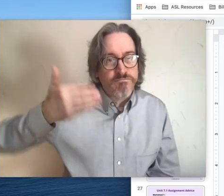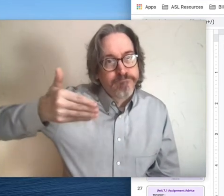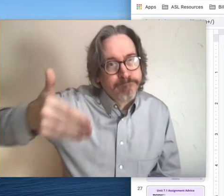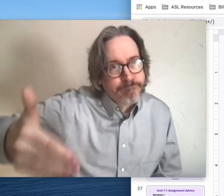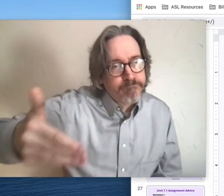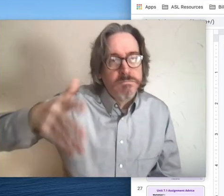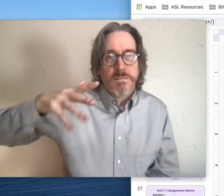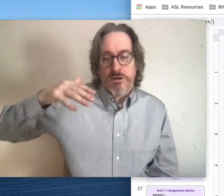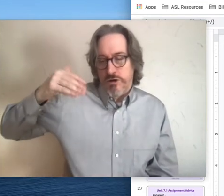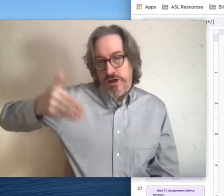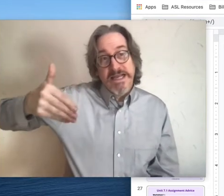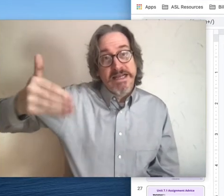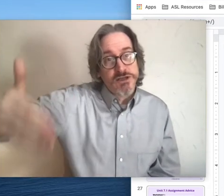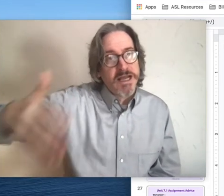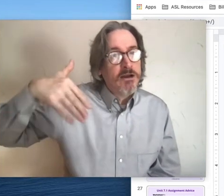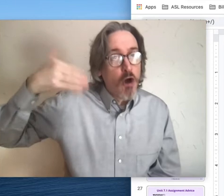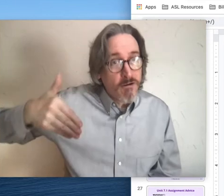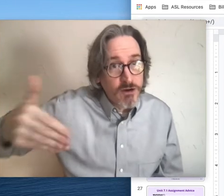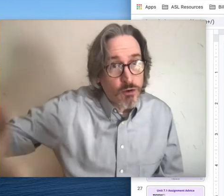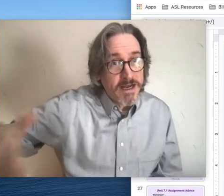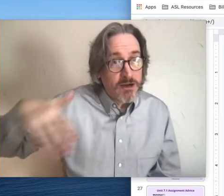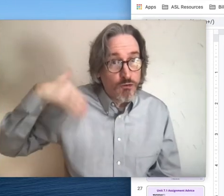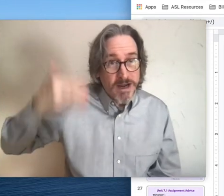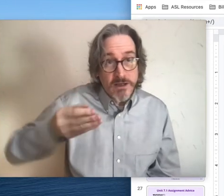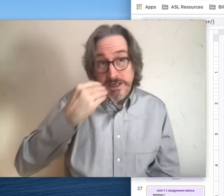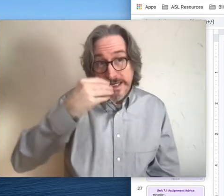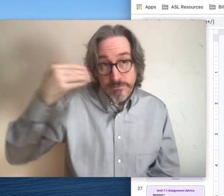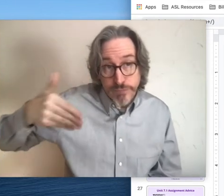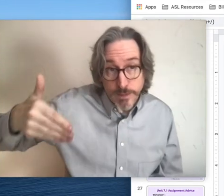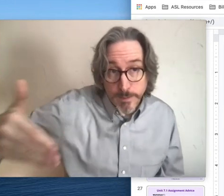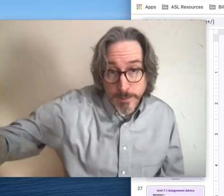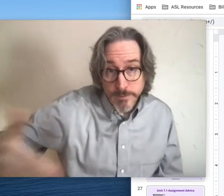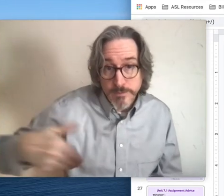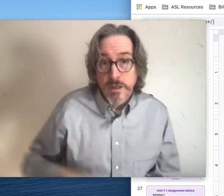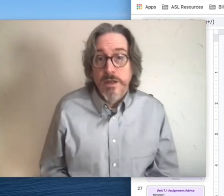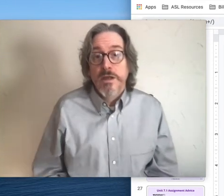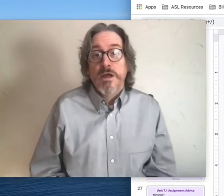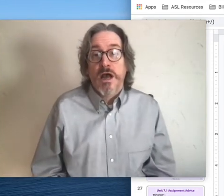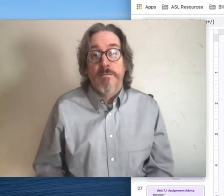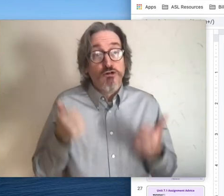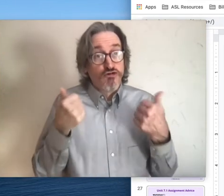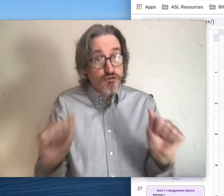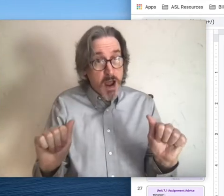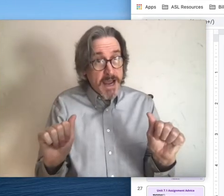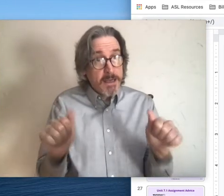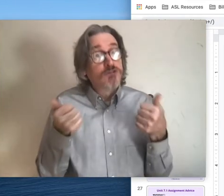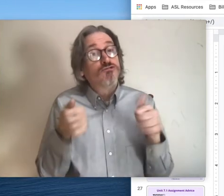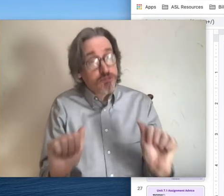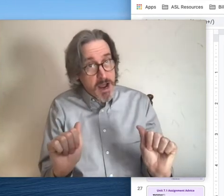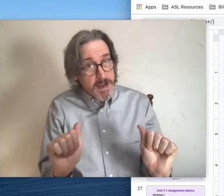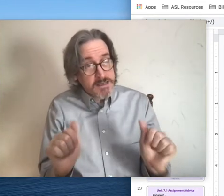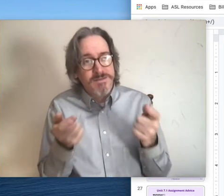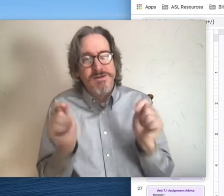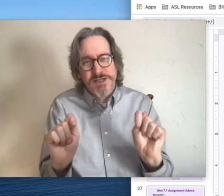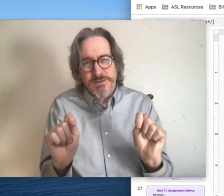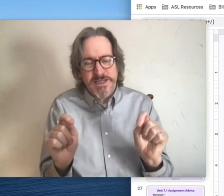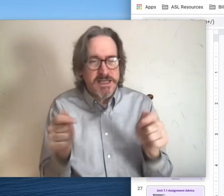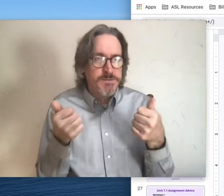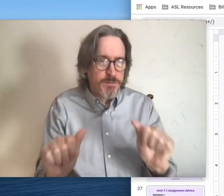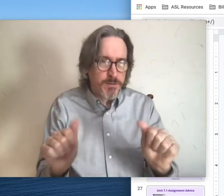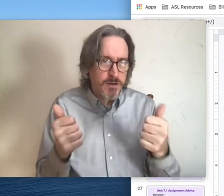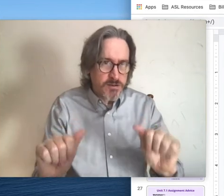1.5, eat often or eat regular, try. try. Sometimes you'll see